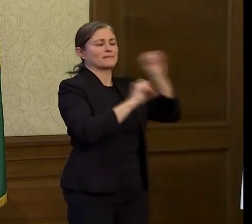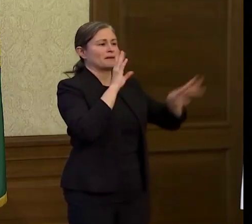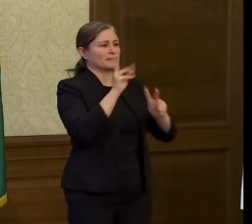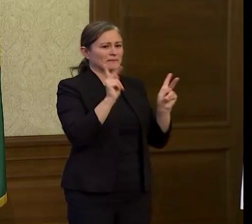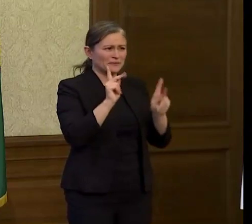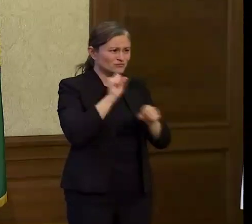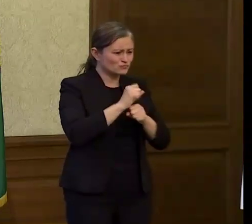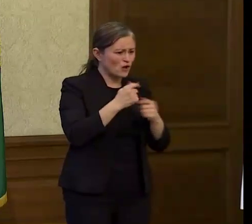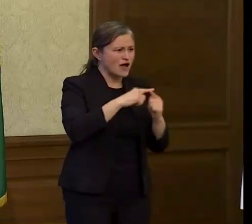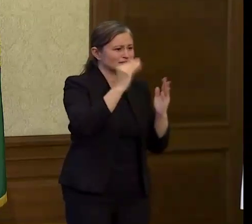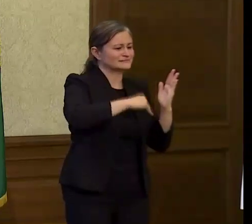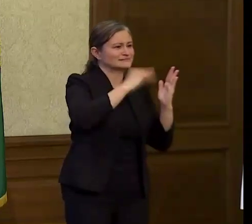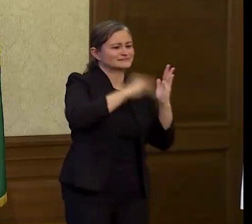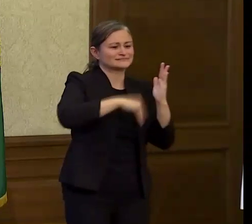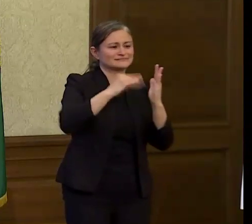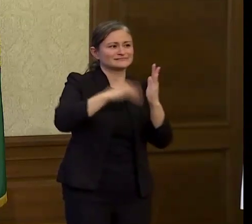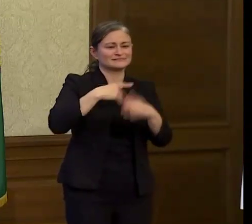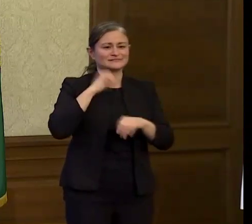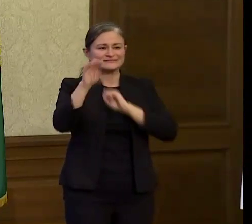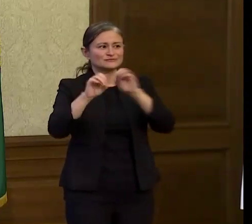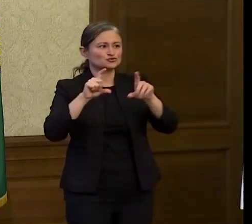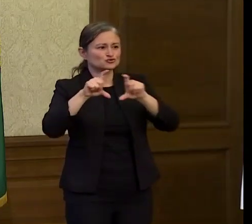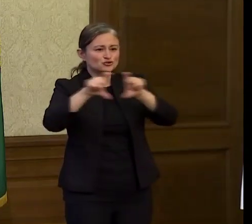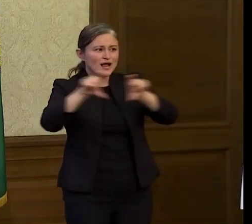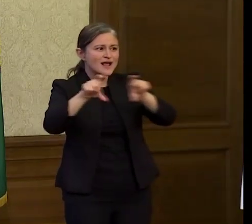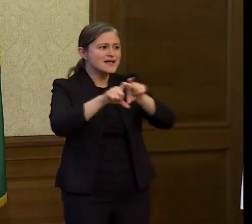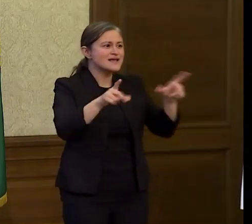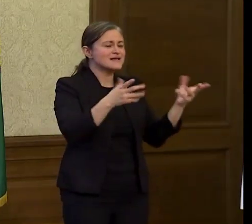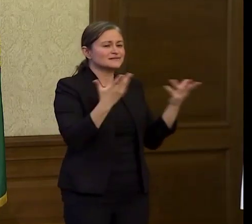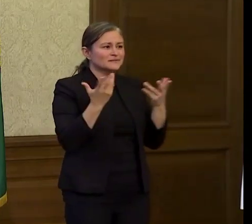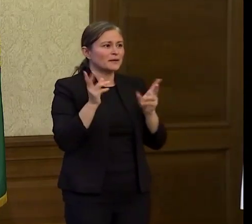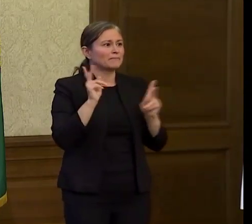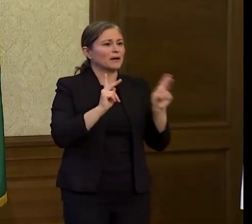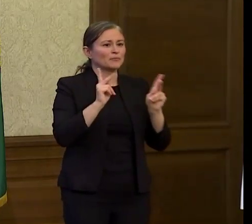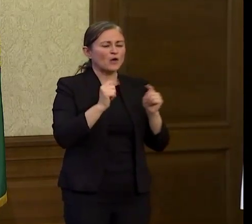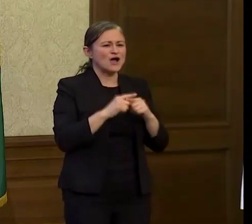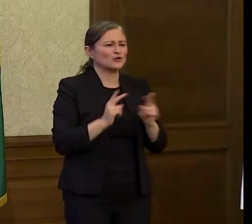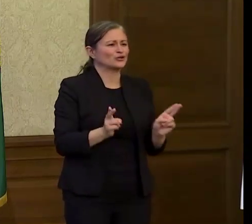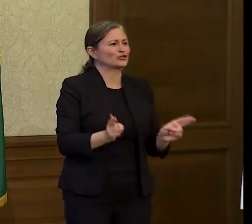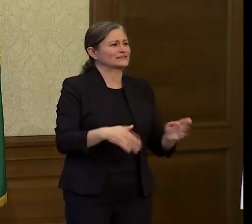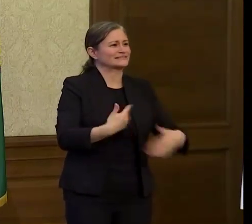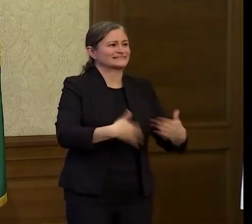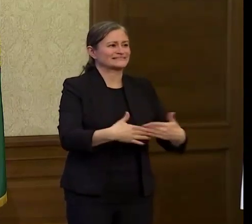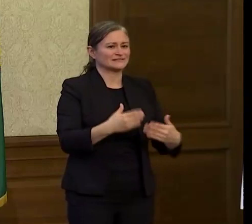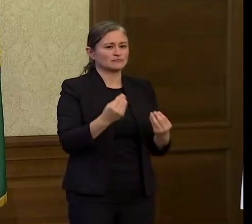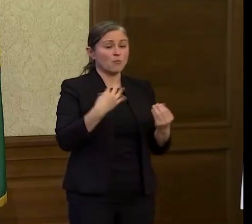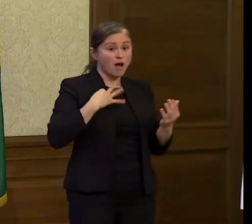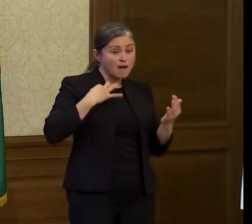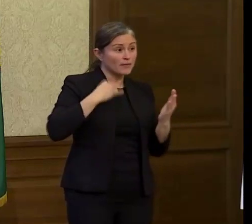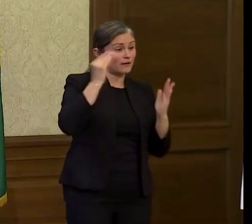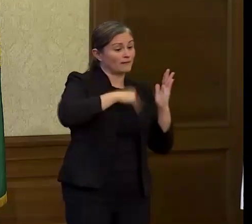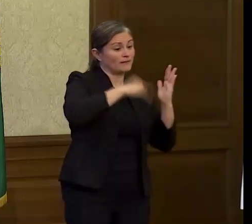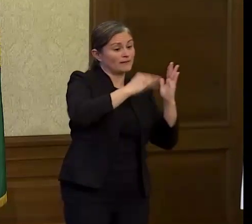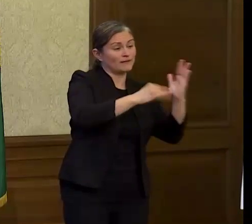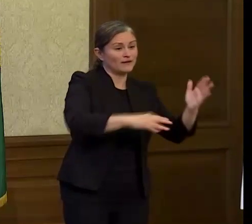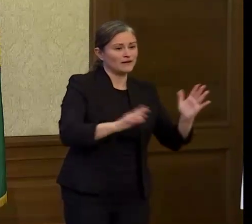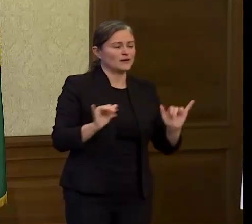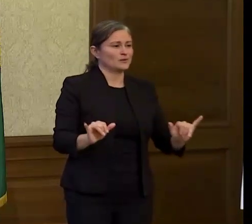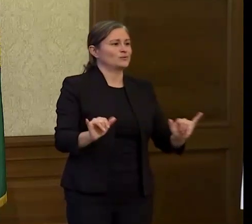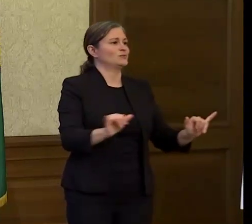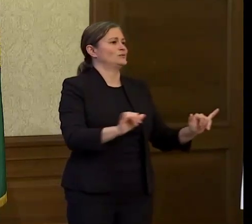to accelerate this huge wave of applicants. I tell you, I look at this in